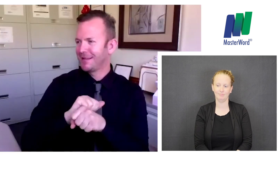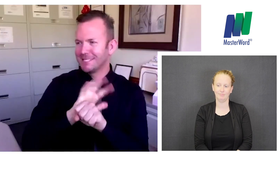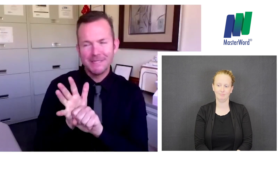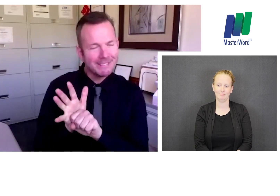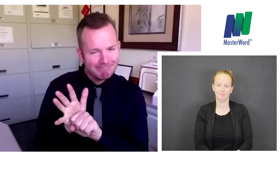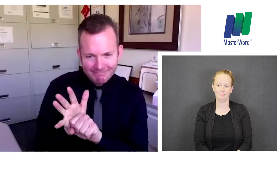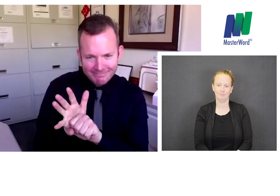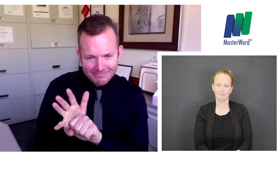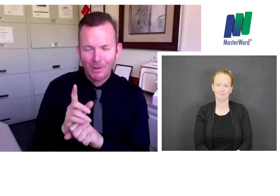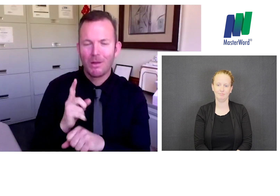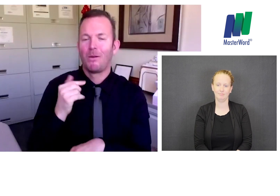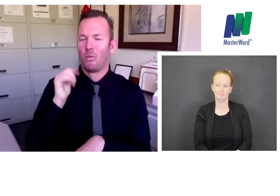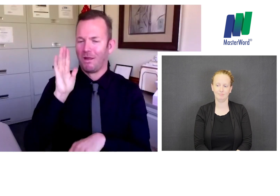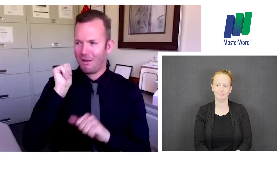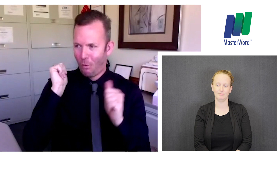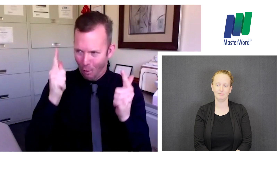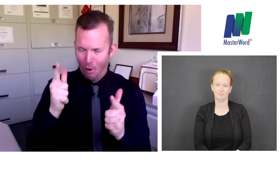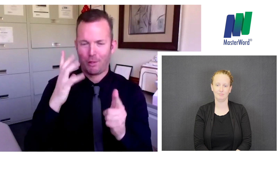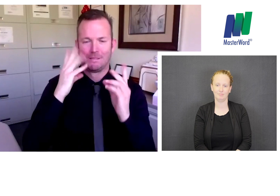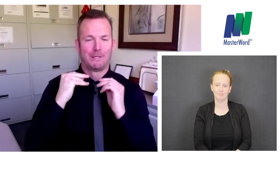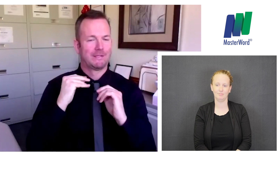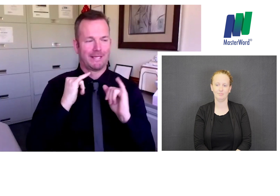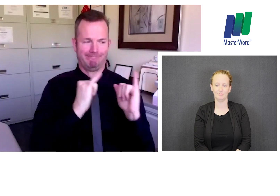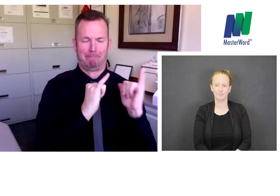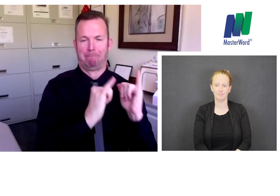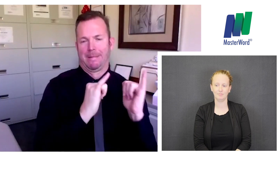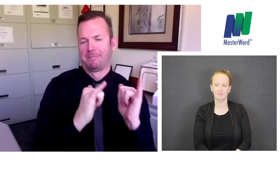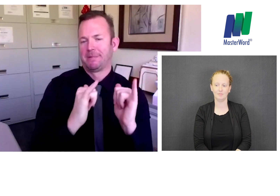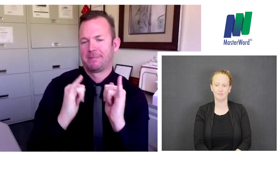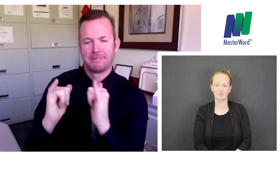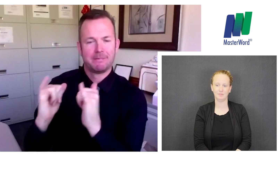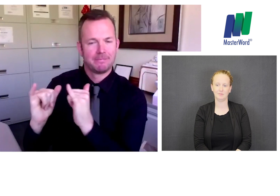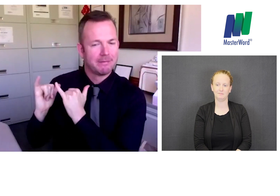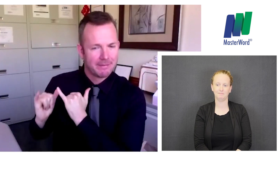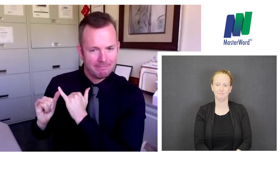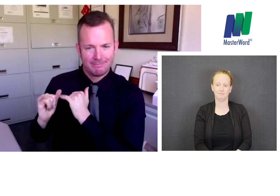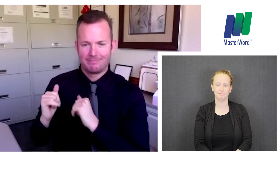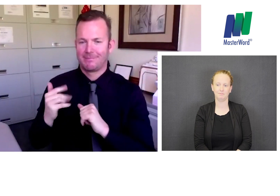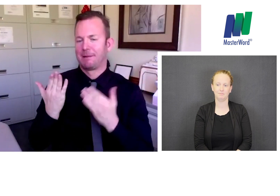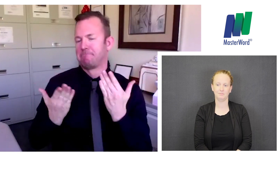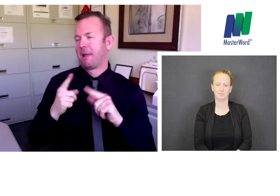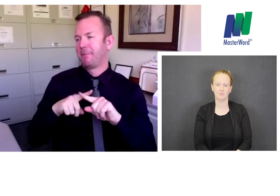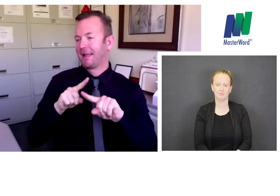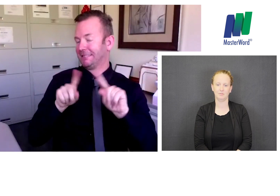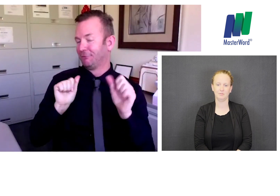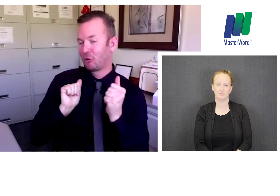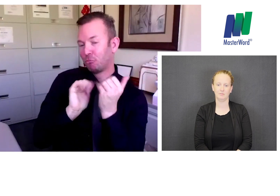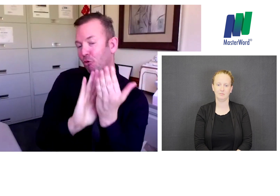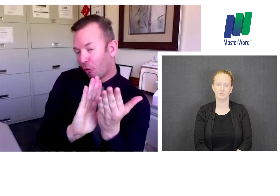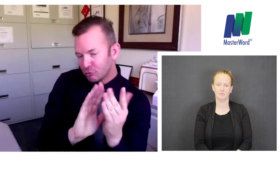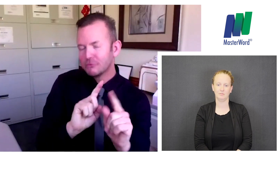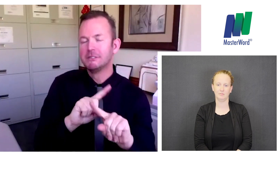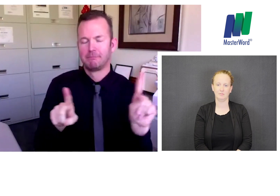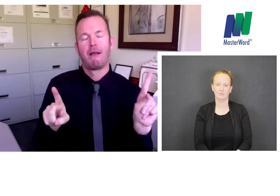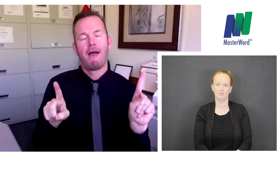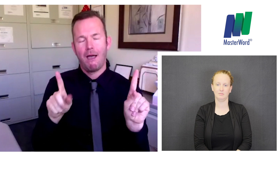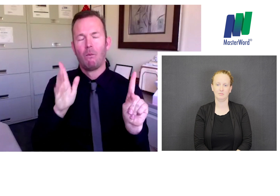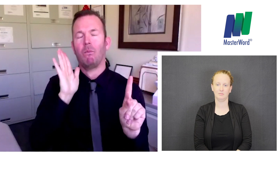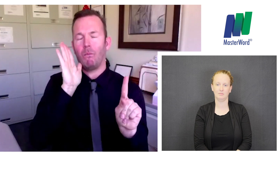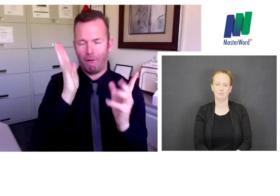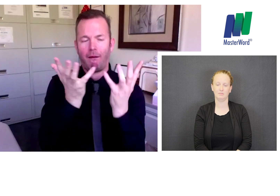Yeah, again, and I think it's really important that this current crisis is temporary, and we are having common experiences, and it's important to